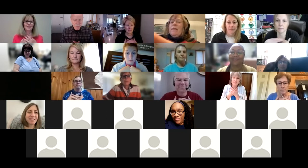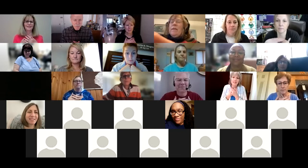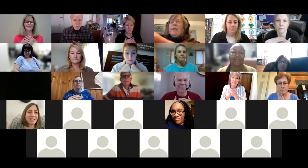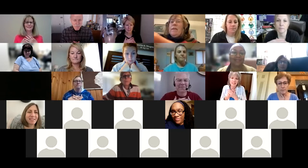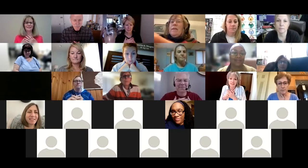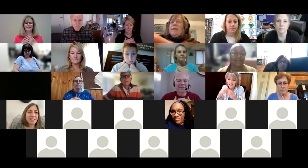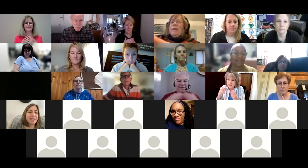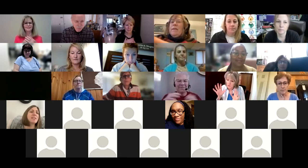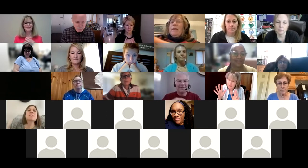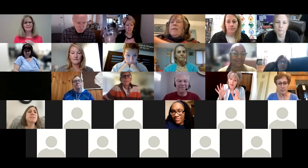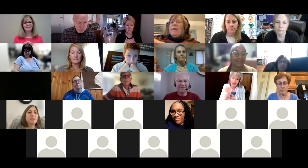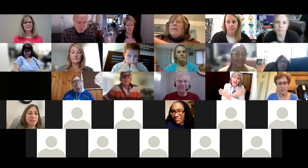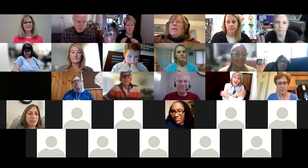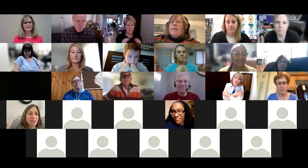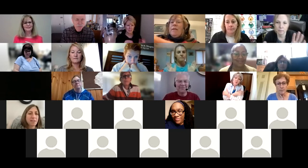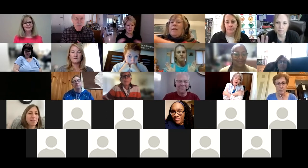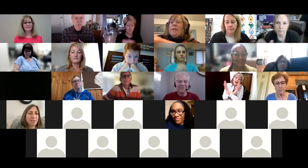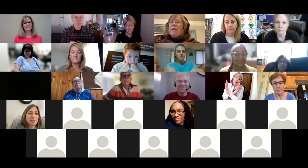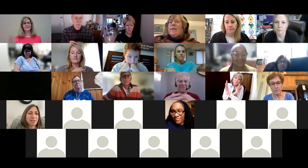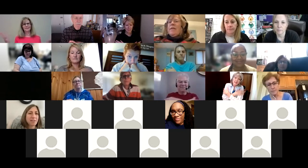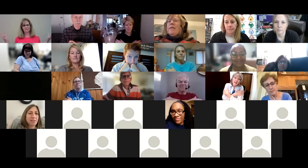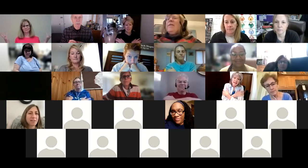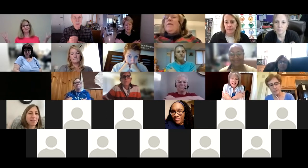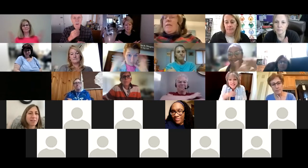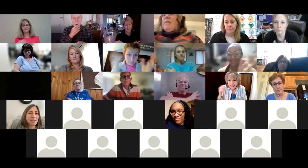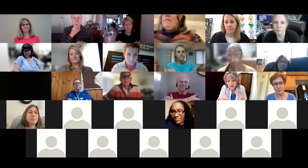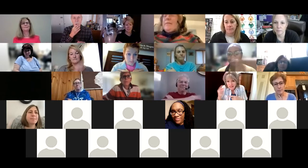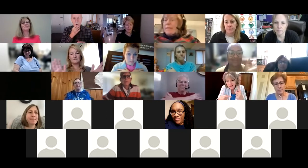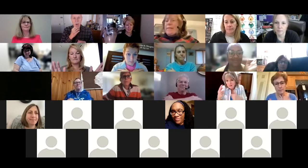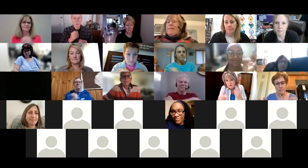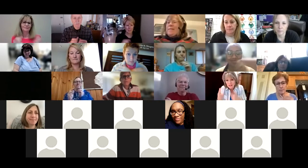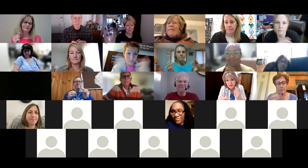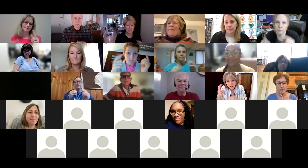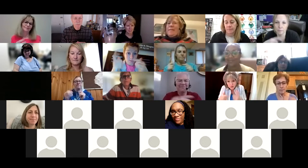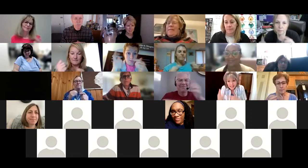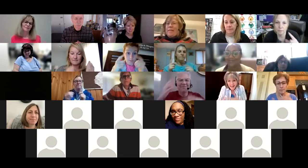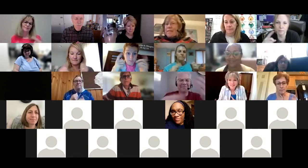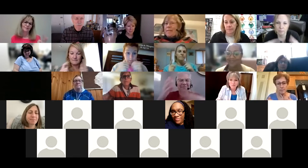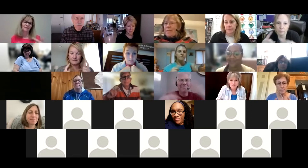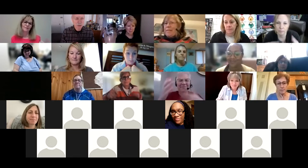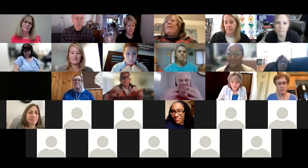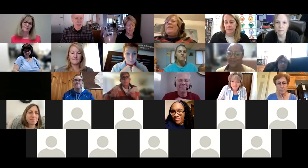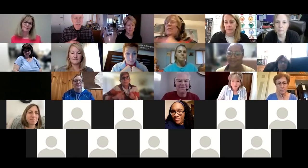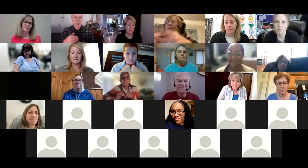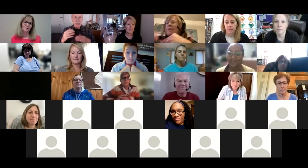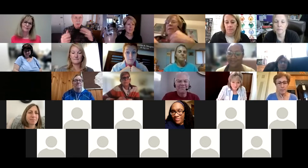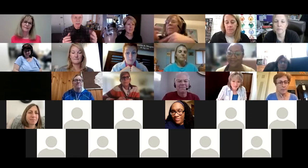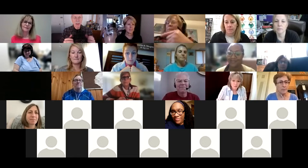as they're done, they just want to hang back. I'm done. And instead, we tell them to do it again. Yeah. Keep on going.